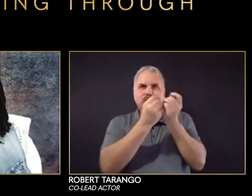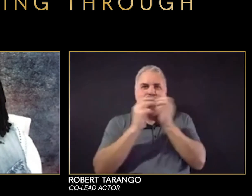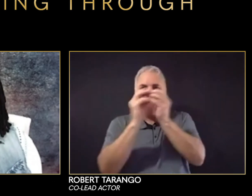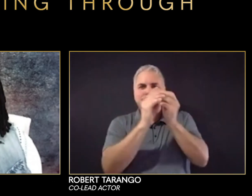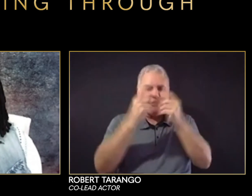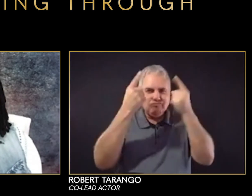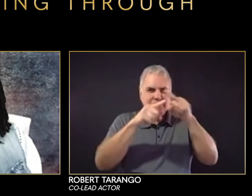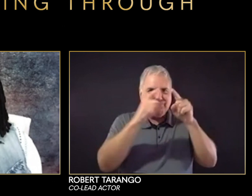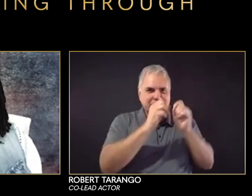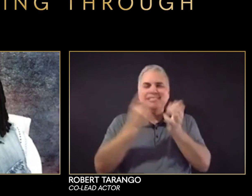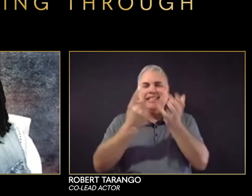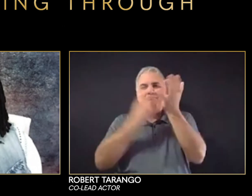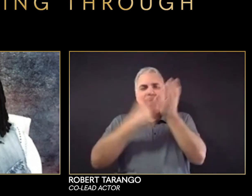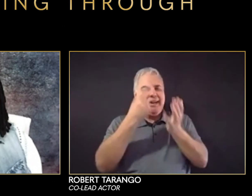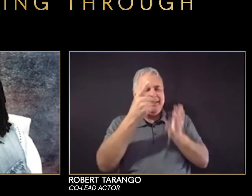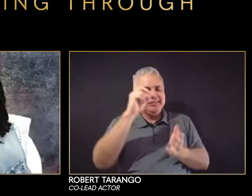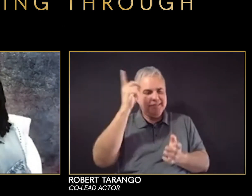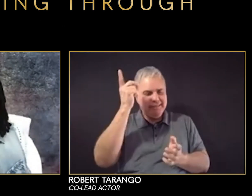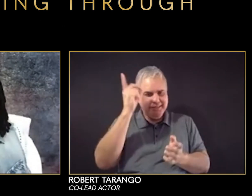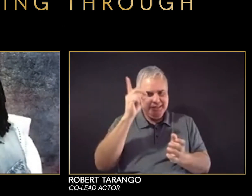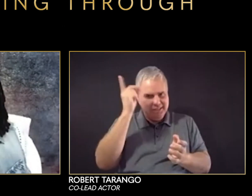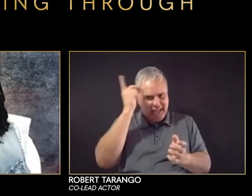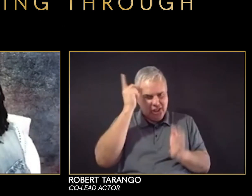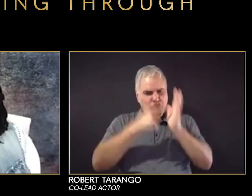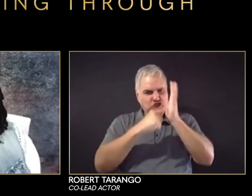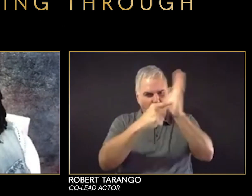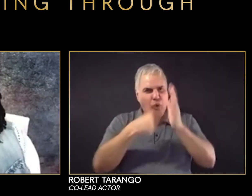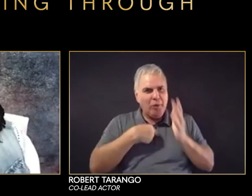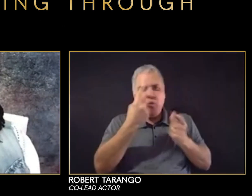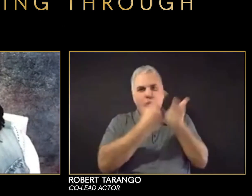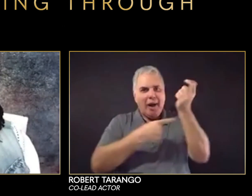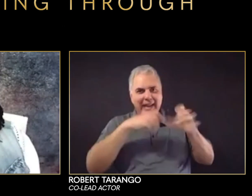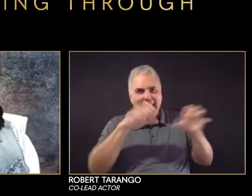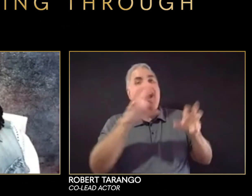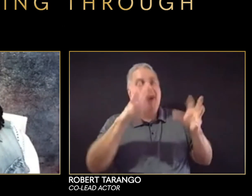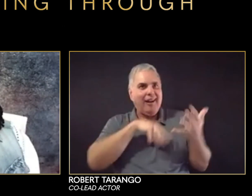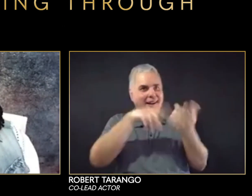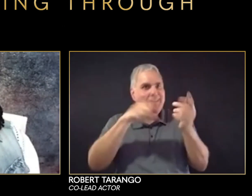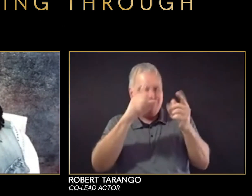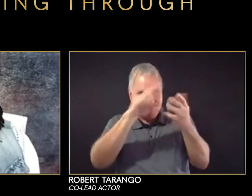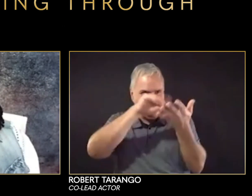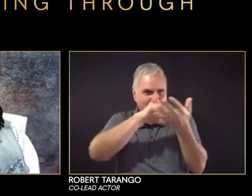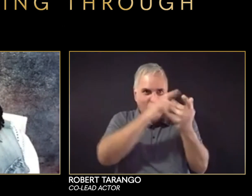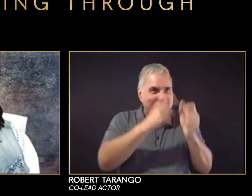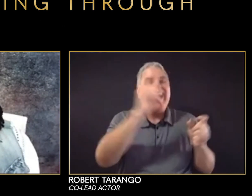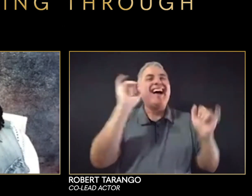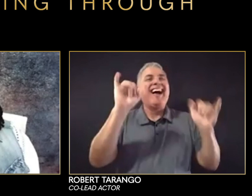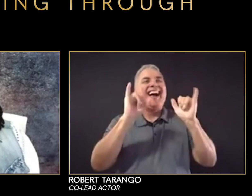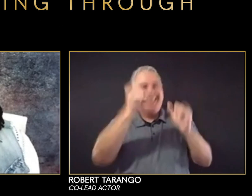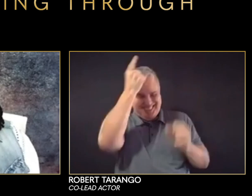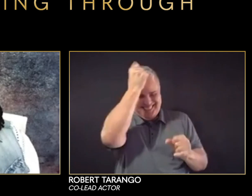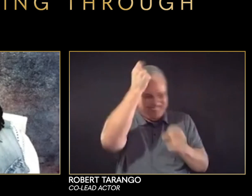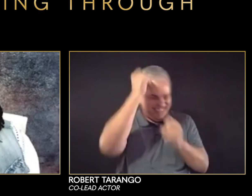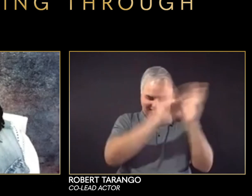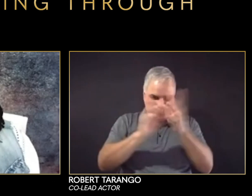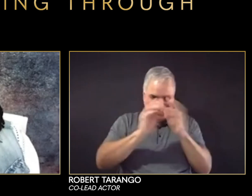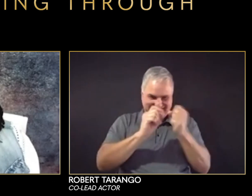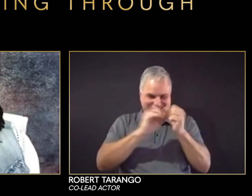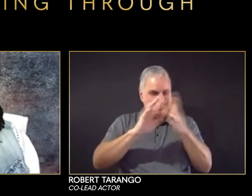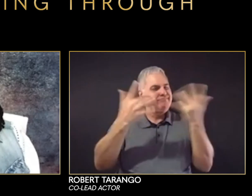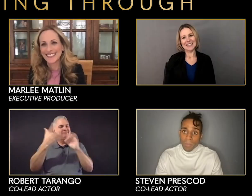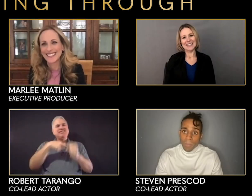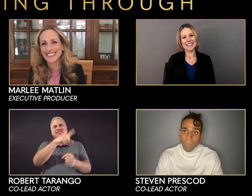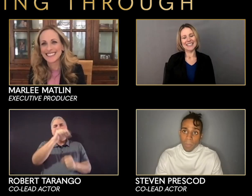really take his time to work with me. And of course, our dynamics were a little different because we also had the interpreter. Sometimes things didn't